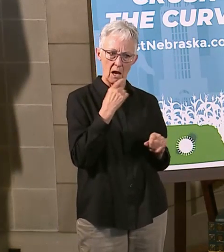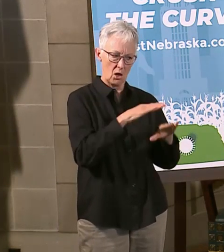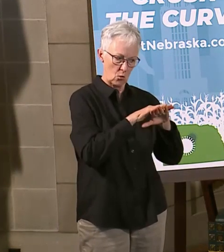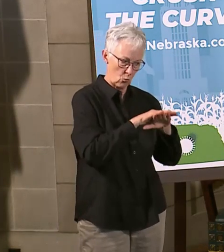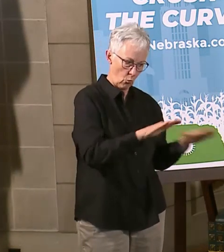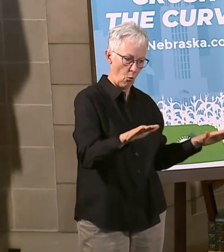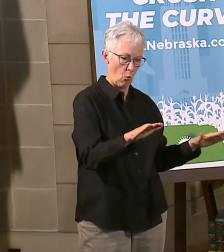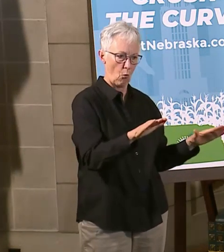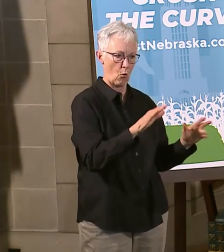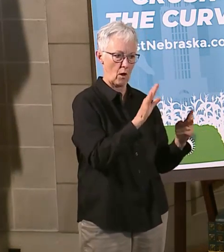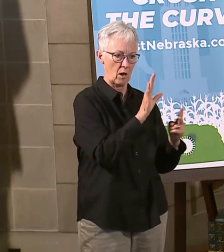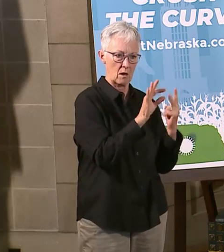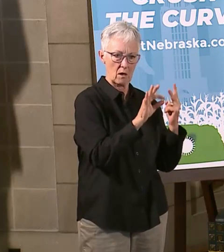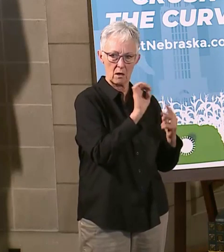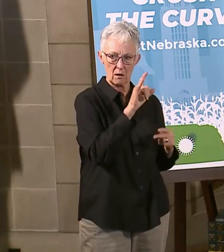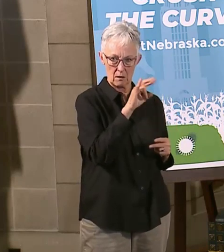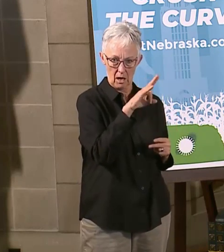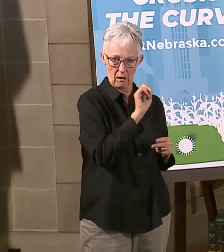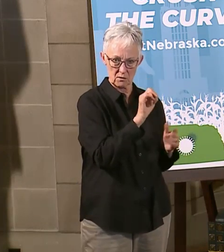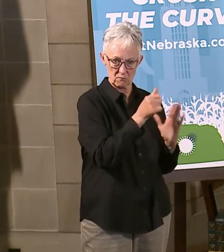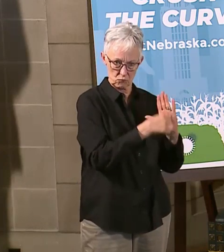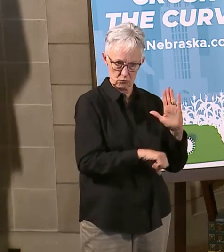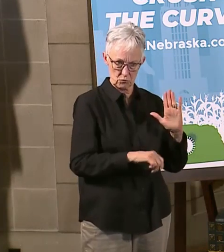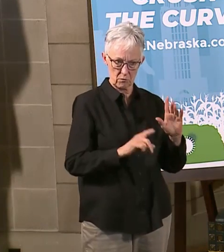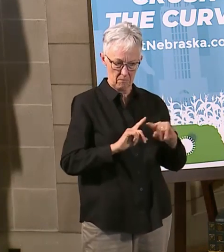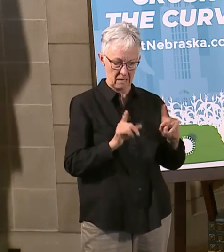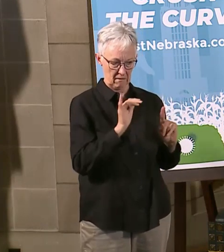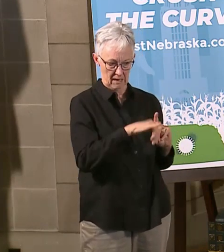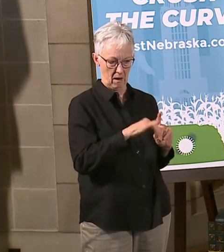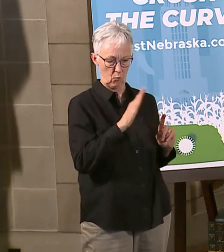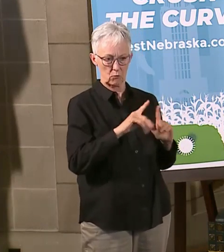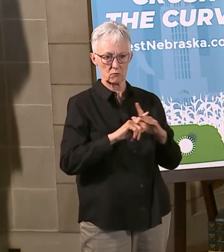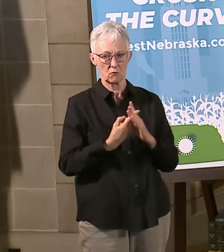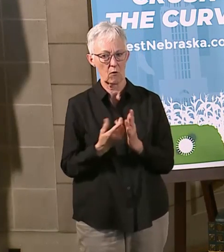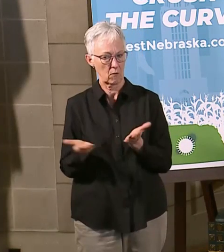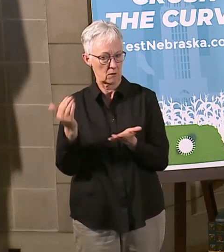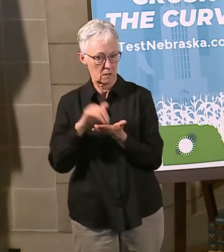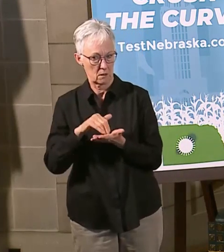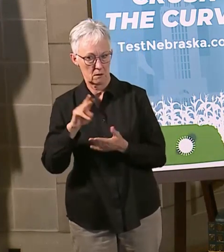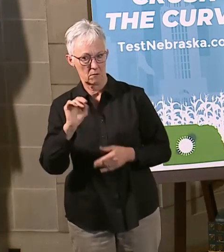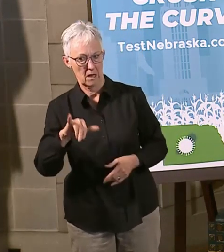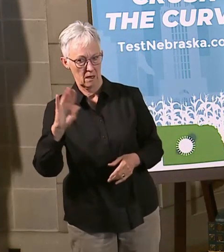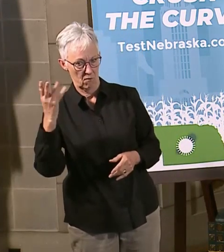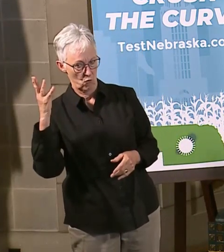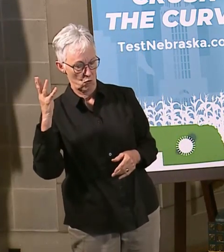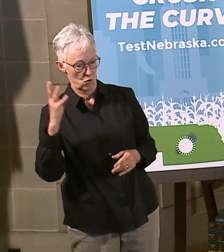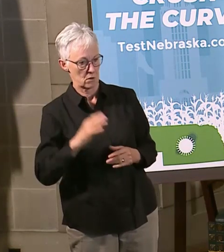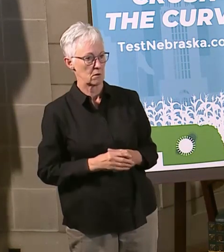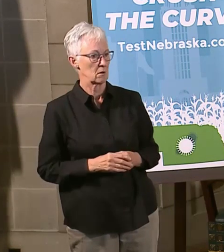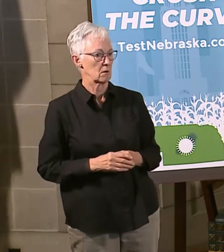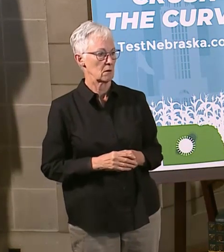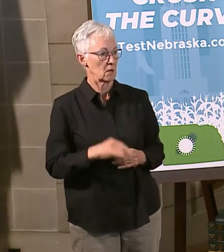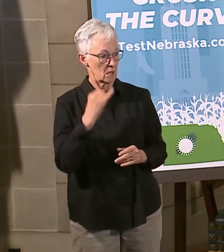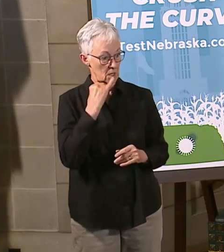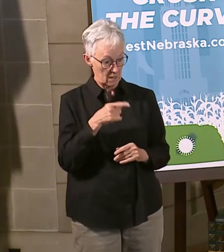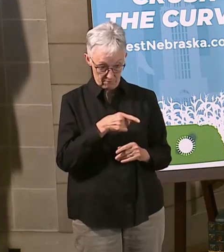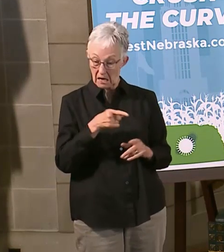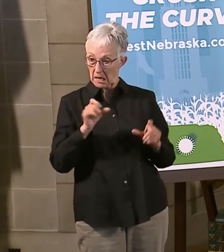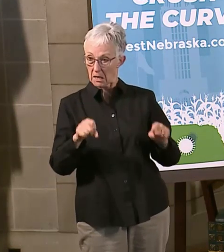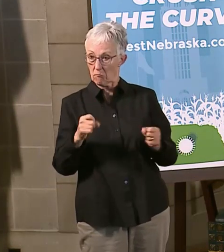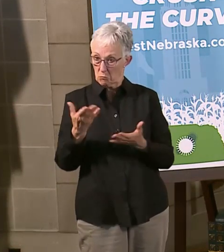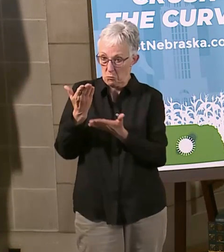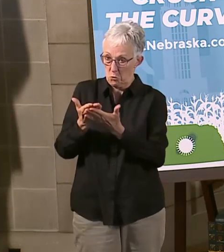we also announced those elective surgeries would be open, you know, hospitals can start performing those on May 4th if they were able to show